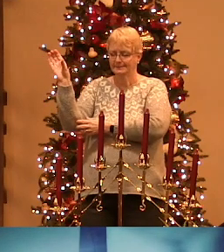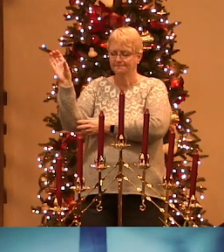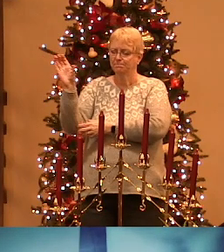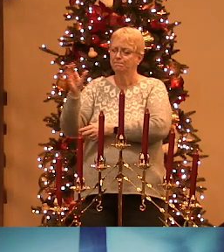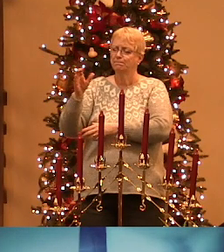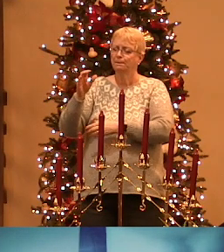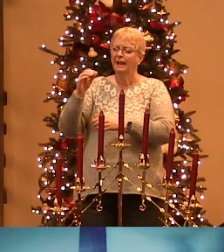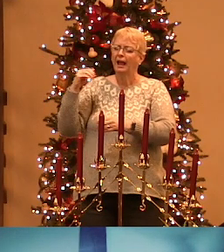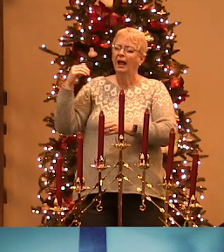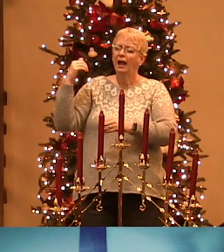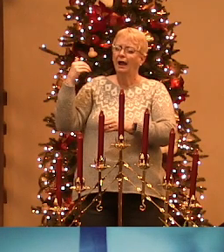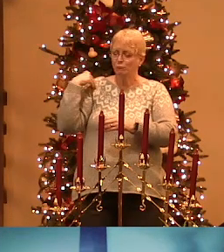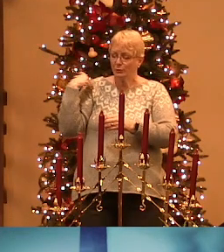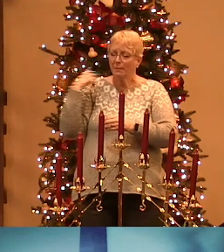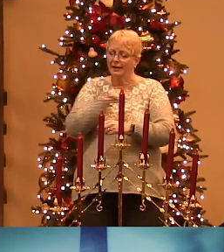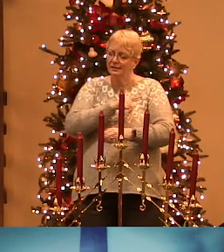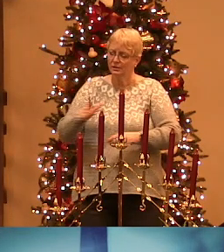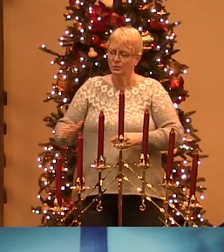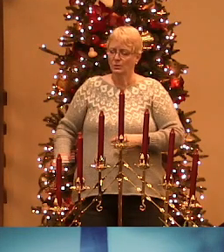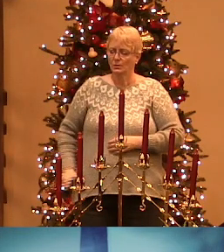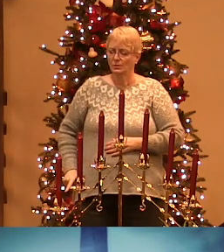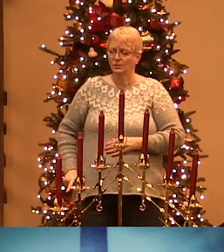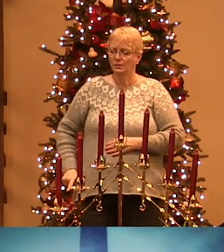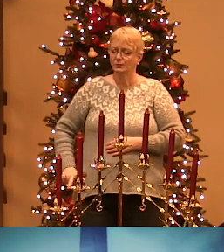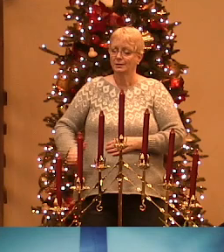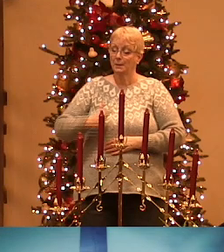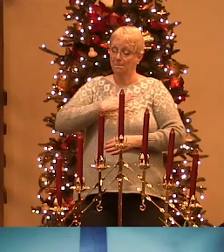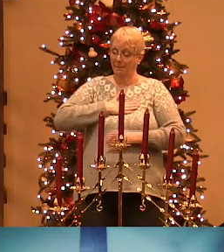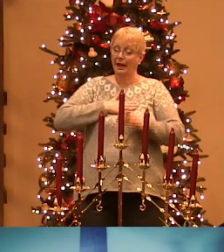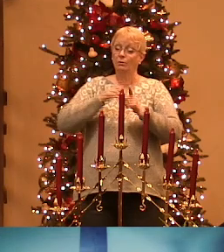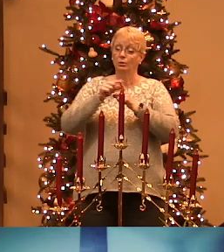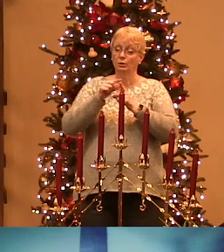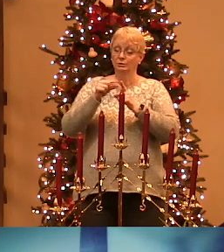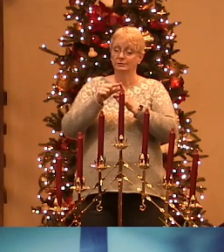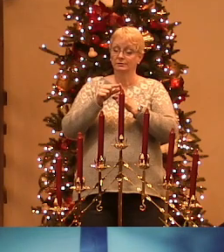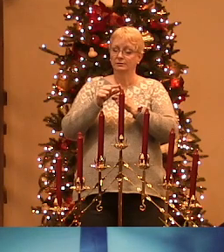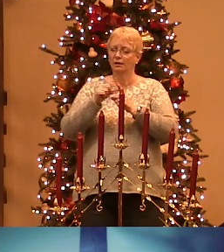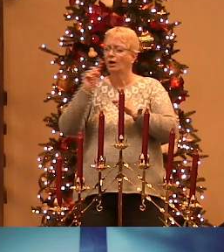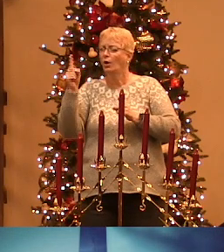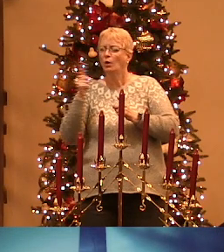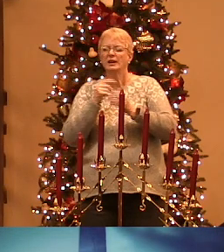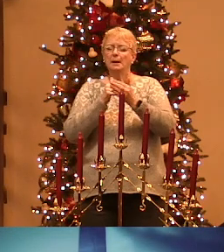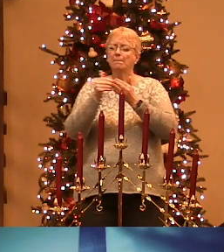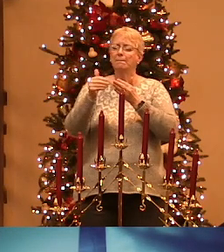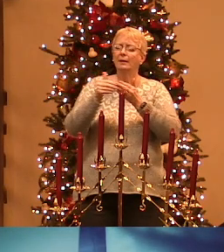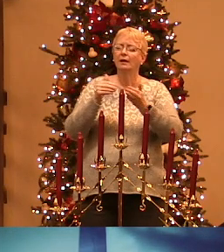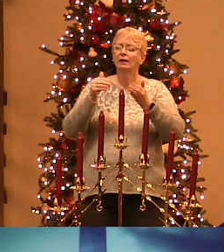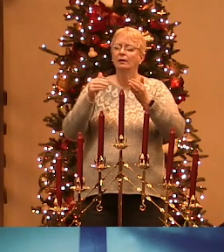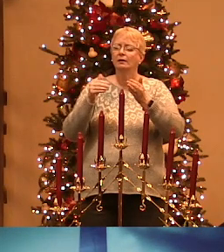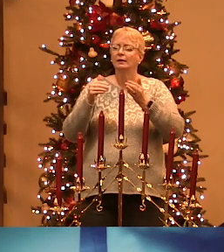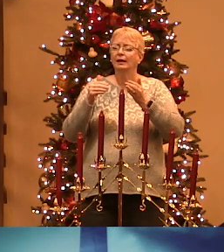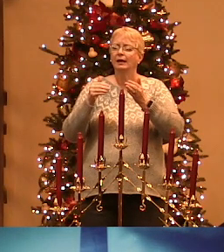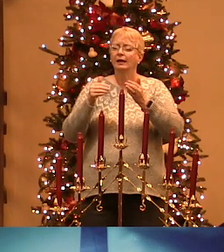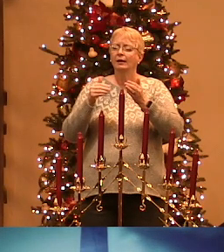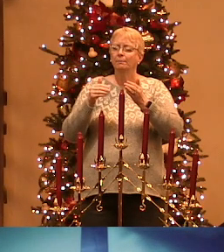I'm reminded, Lord, that my words really only matter if they're an instrument of you.